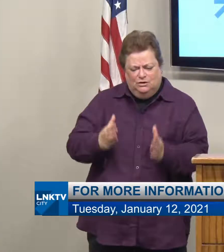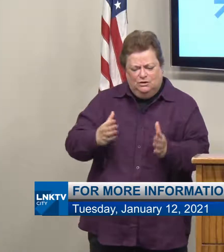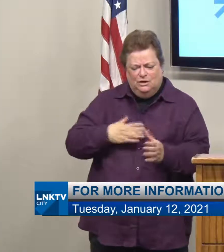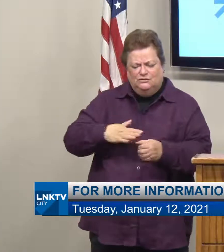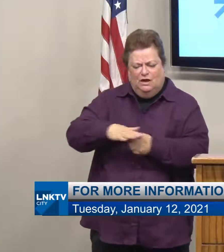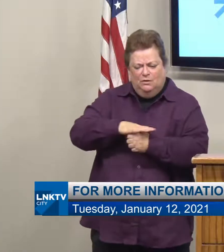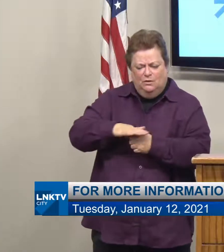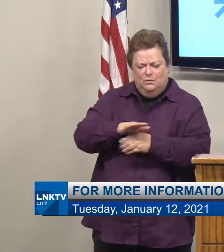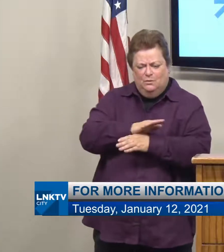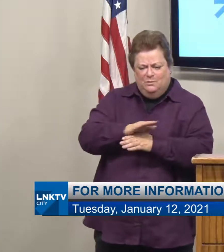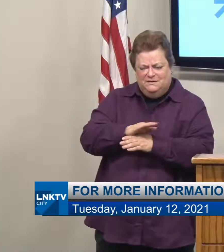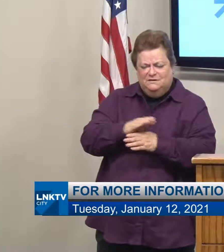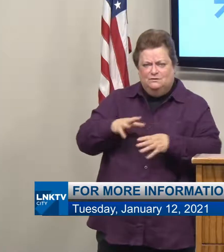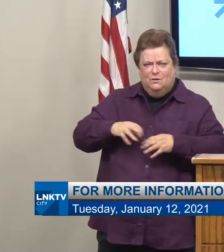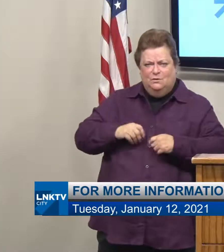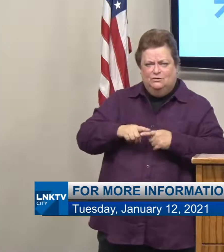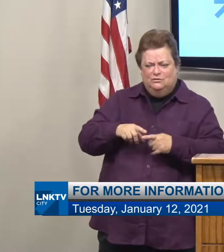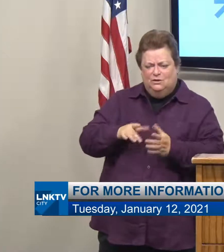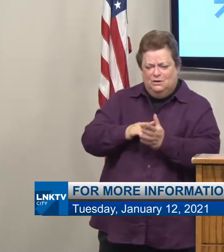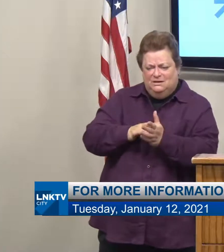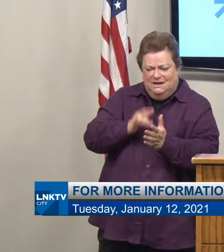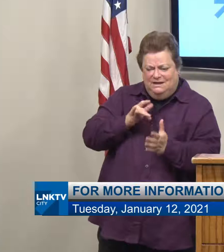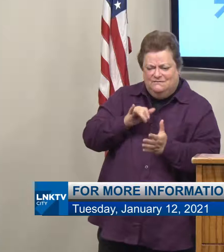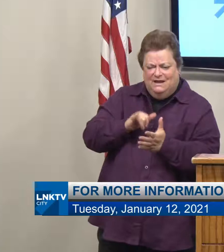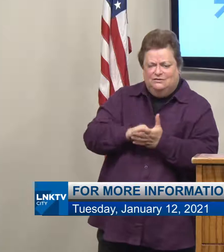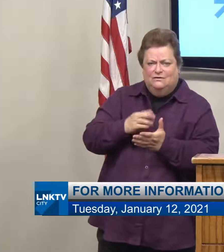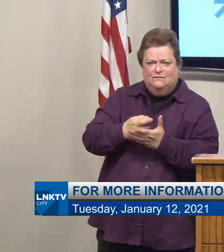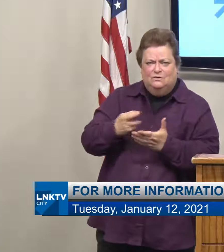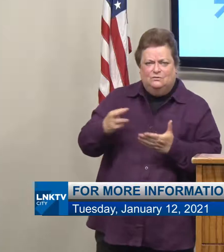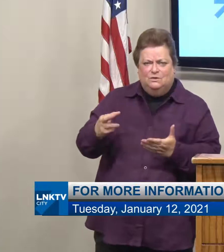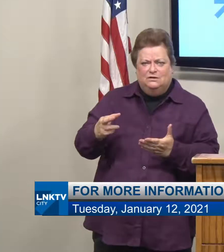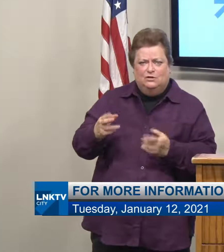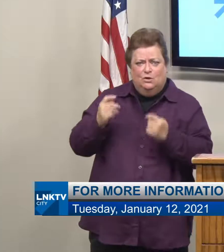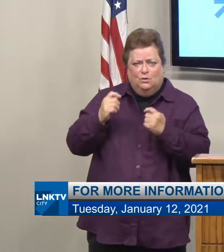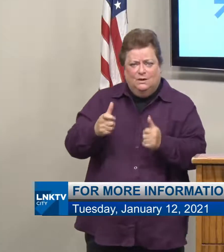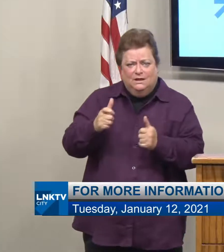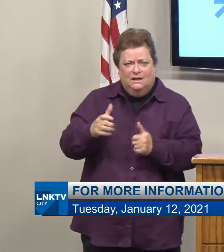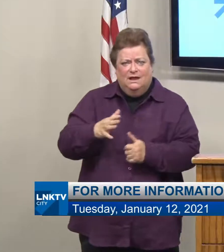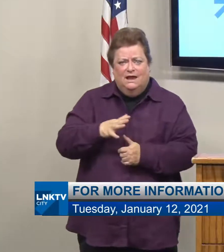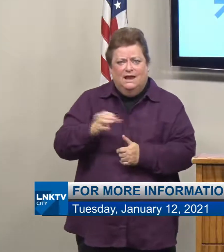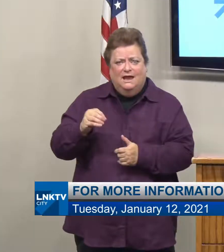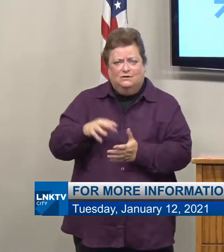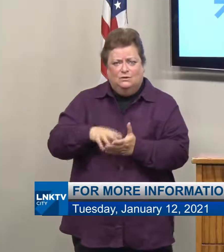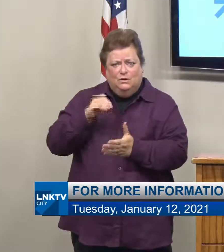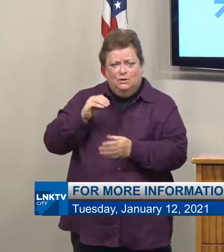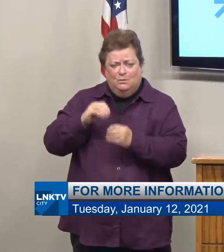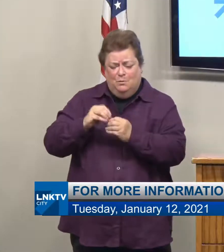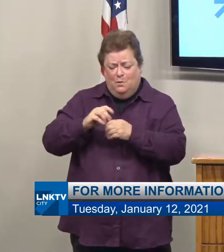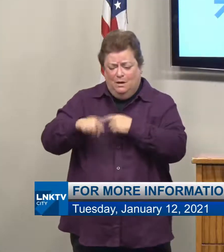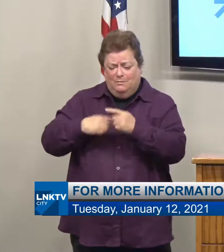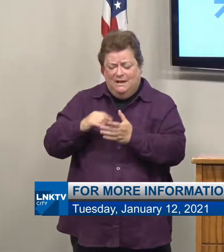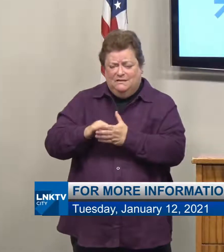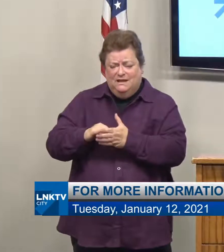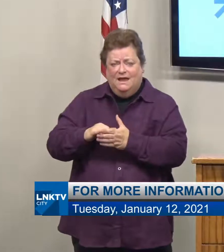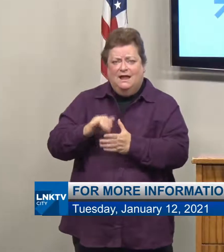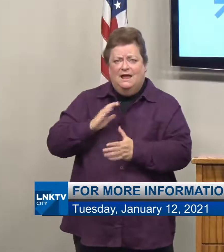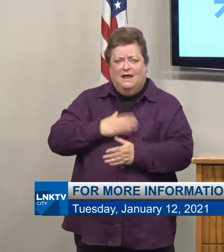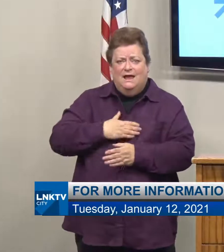take advantage of these resources quickly and to learn more on the business resources page at our local